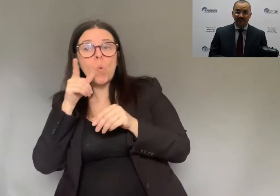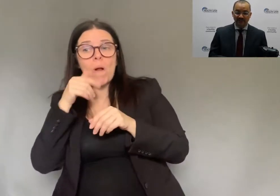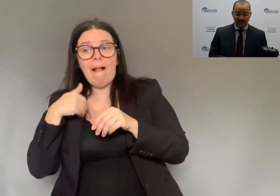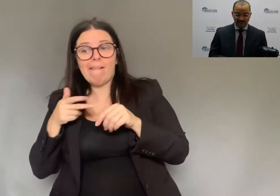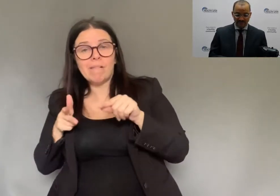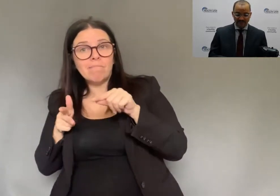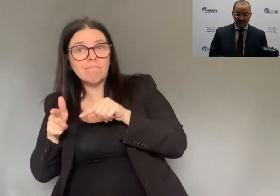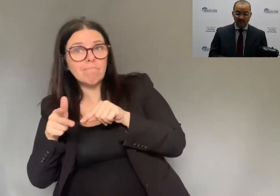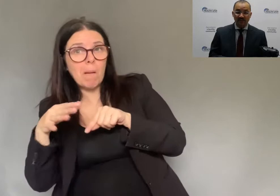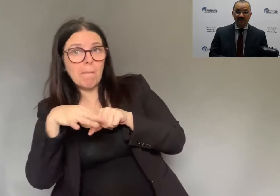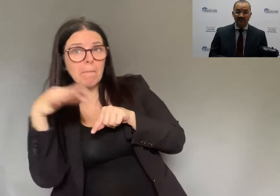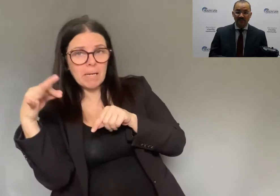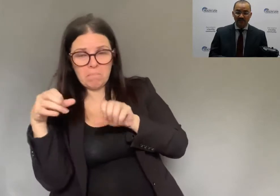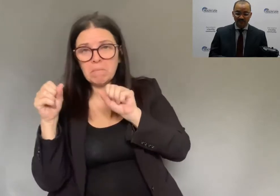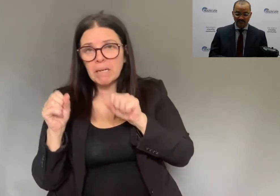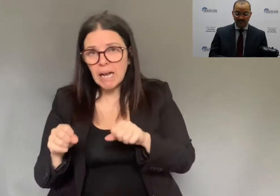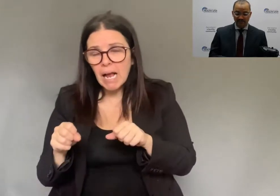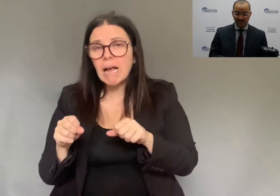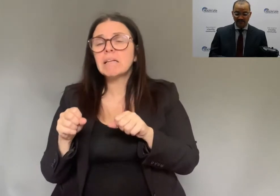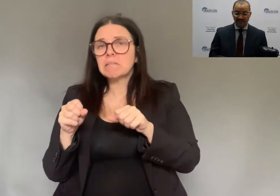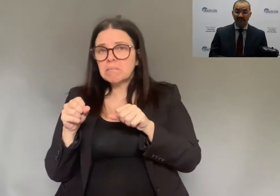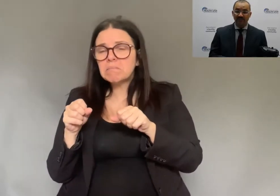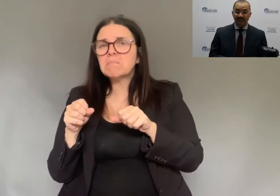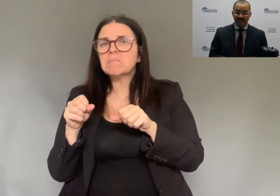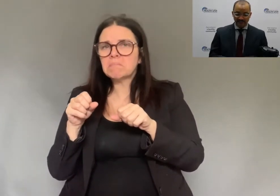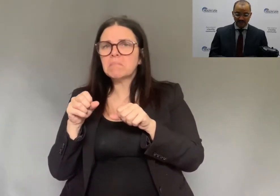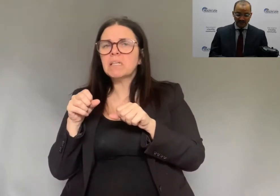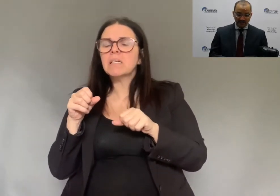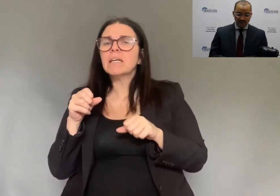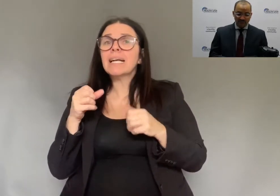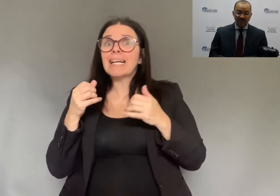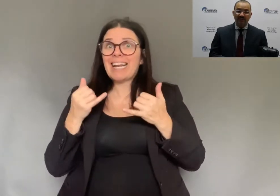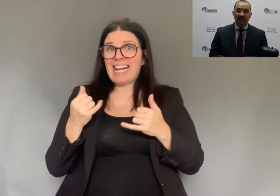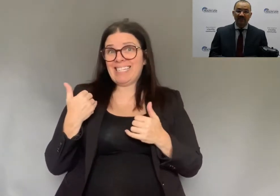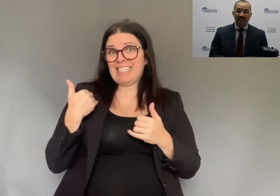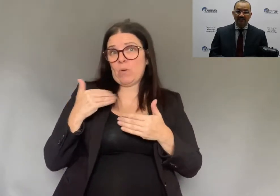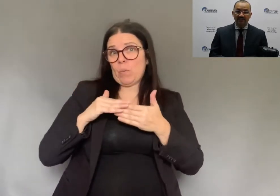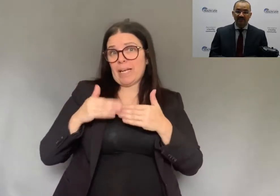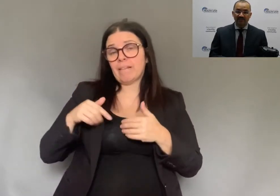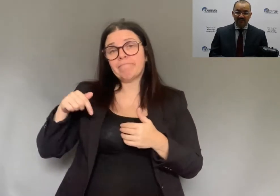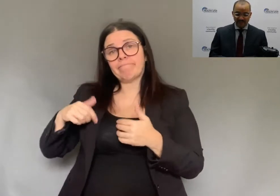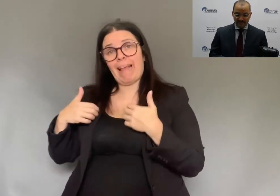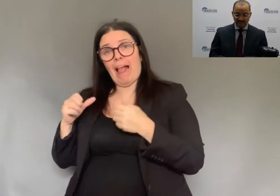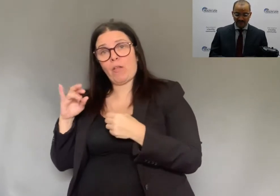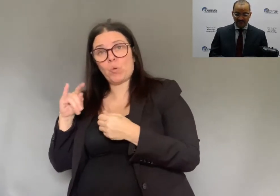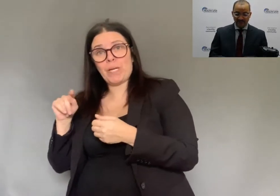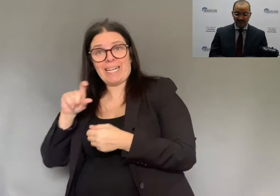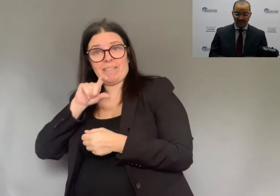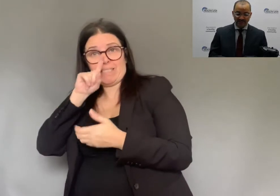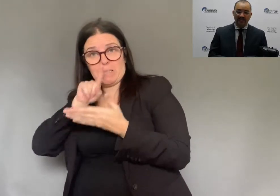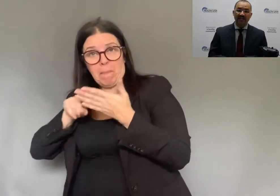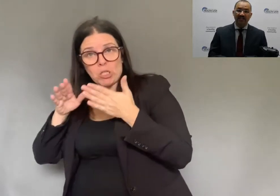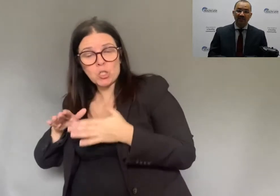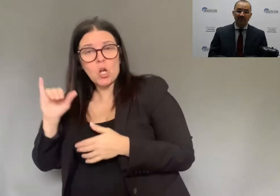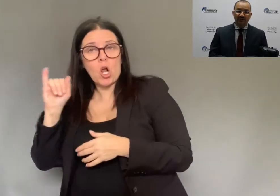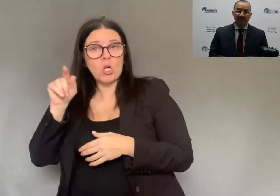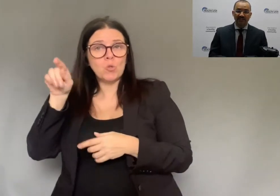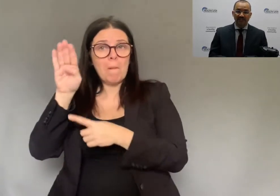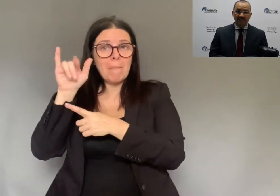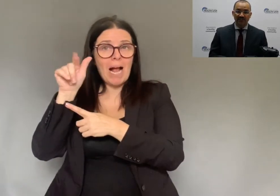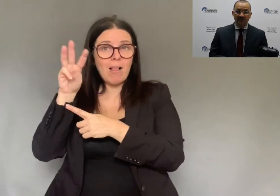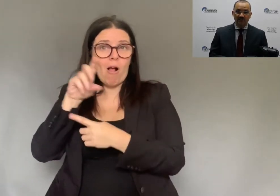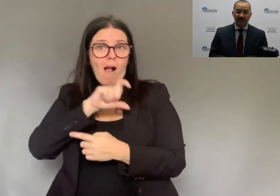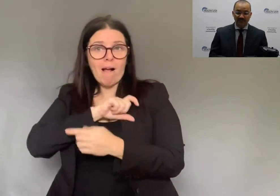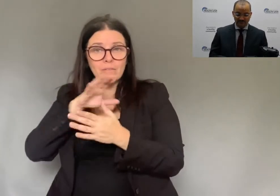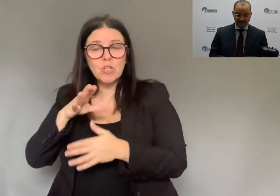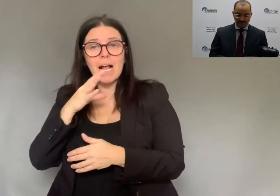this weekend working with local bylaw and police to monitor compliance with public health restrictions and ensure that the